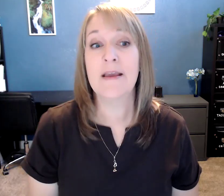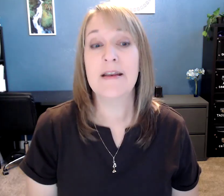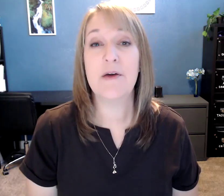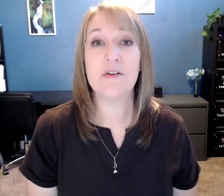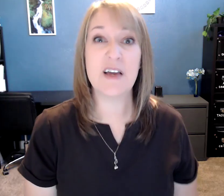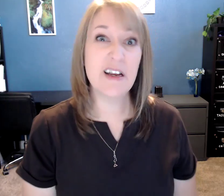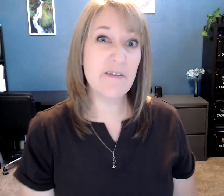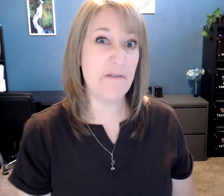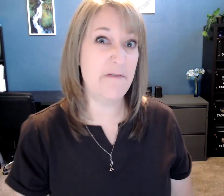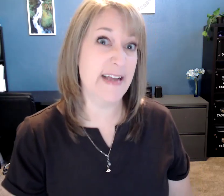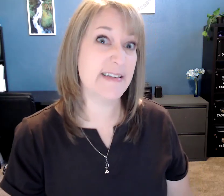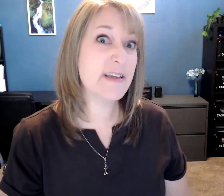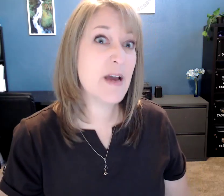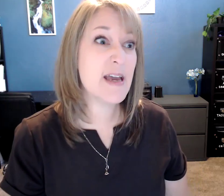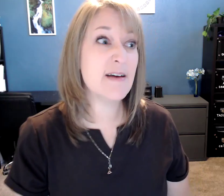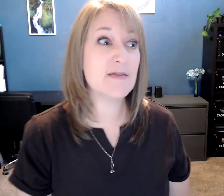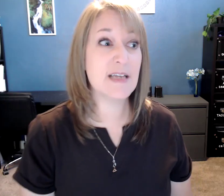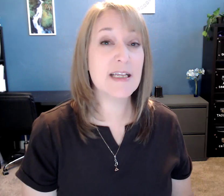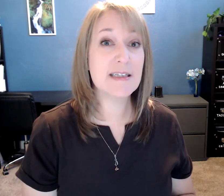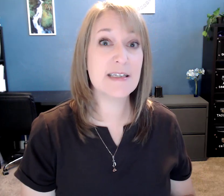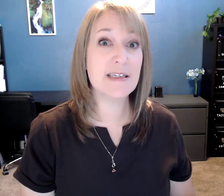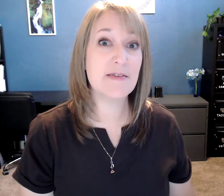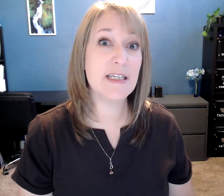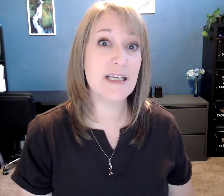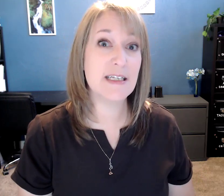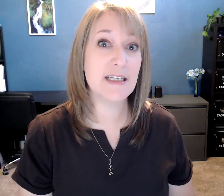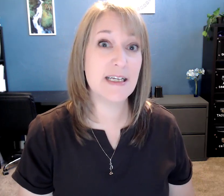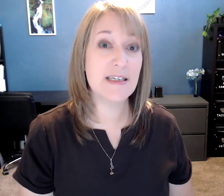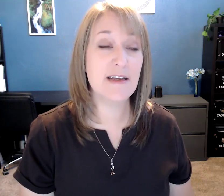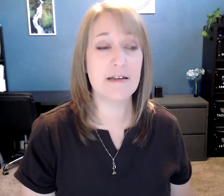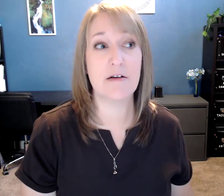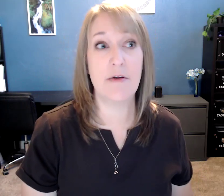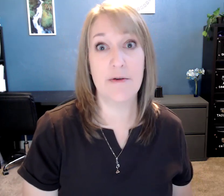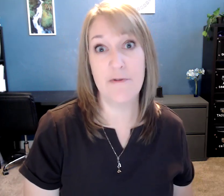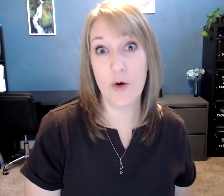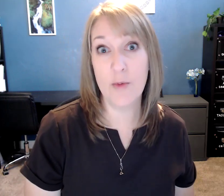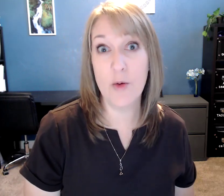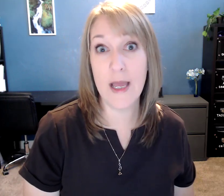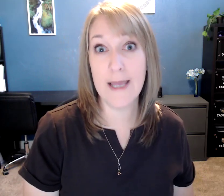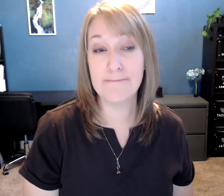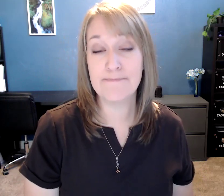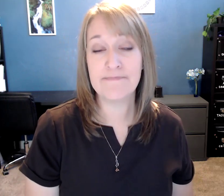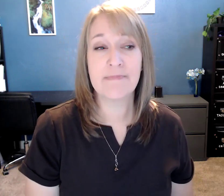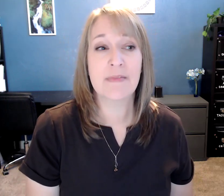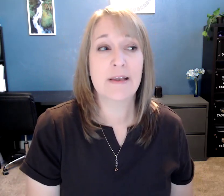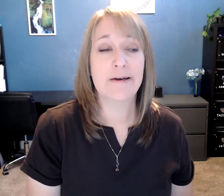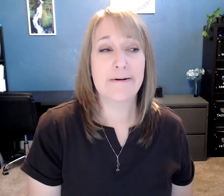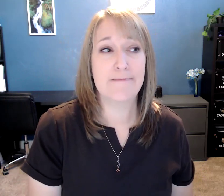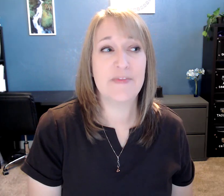Now there's kind of a fancy way of signing 16, 17, 18, and 19. It's called the formal way. This